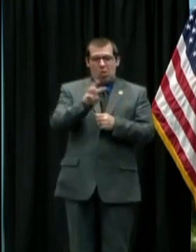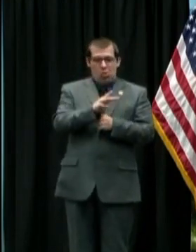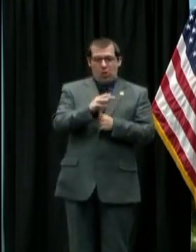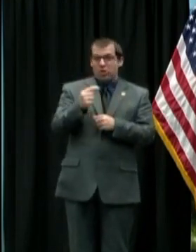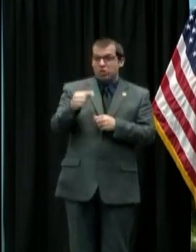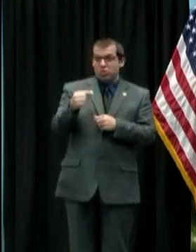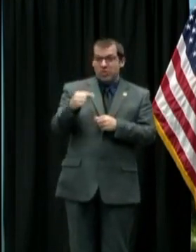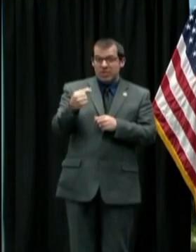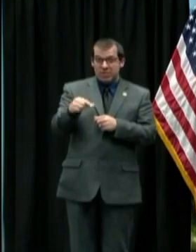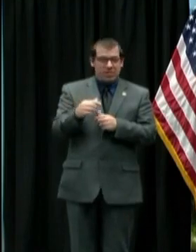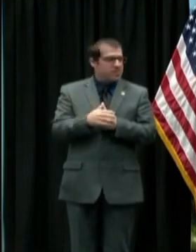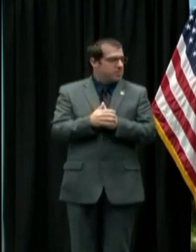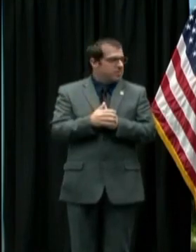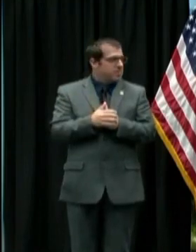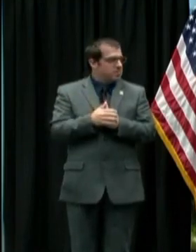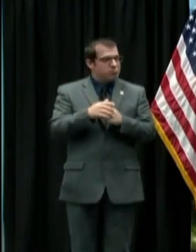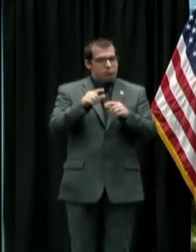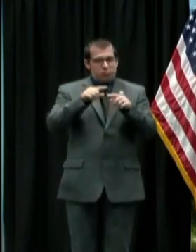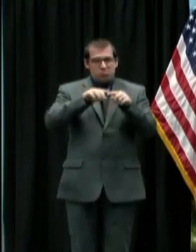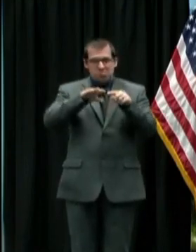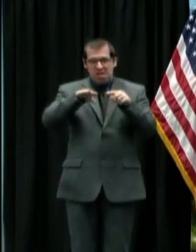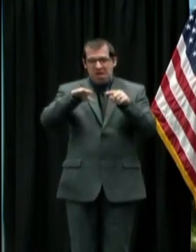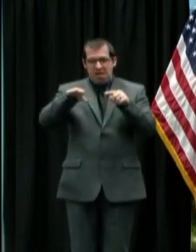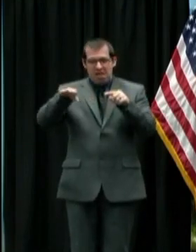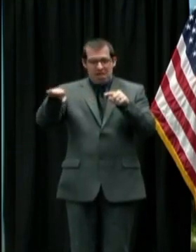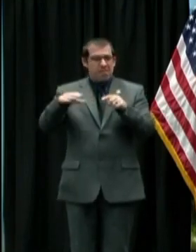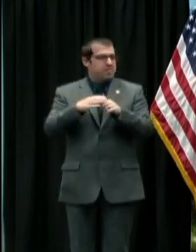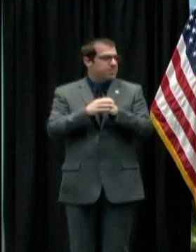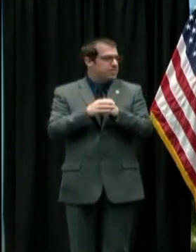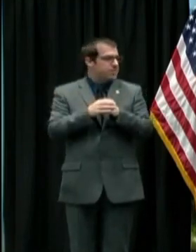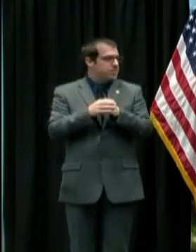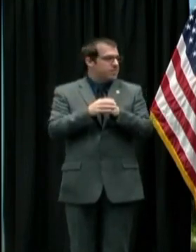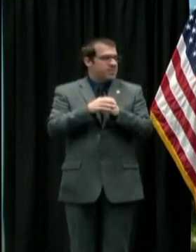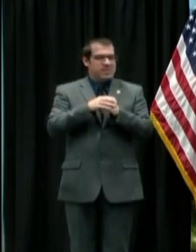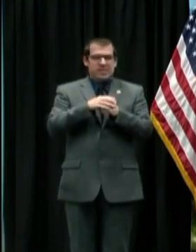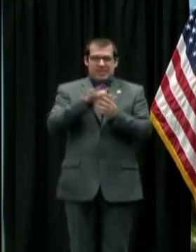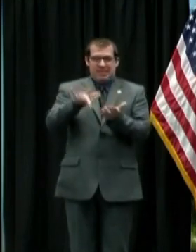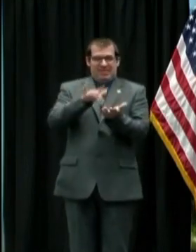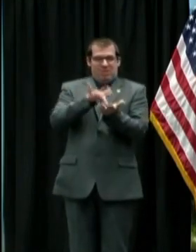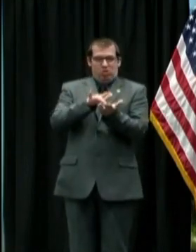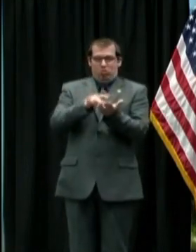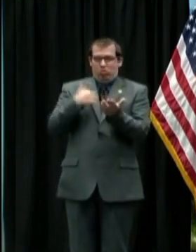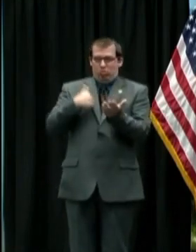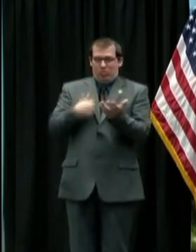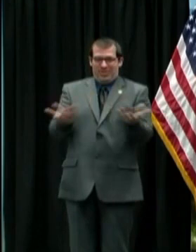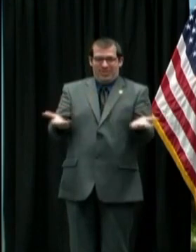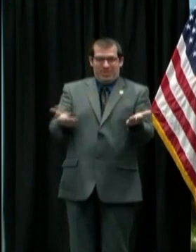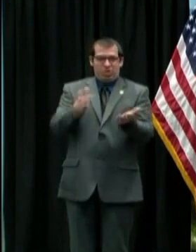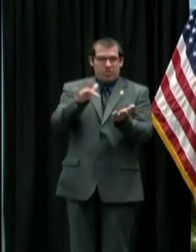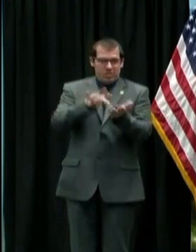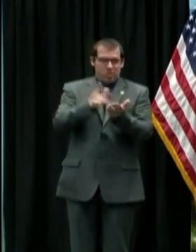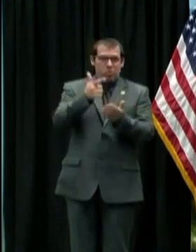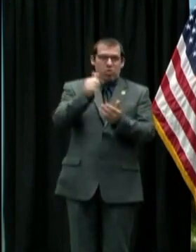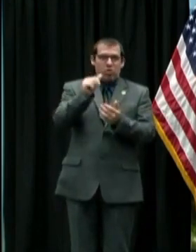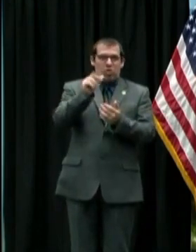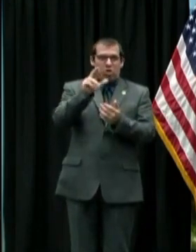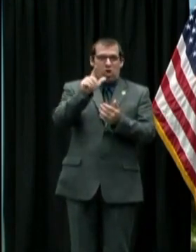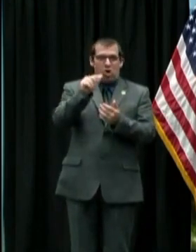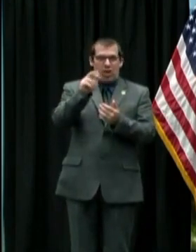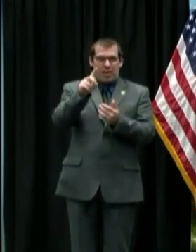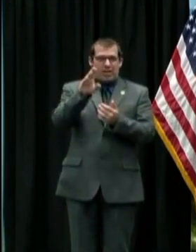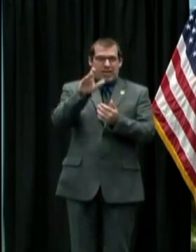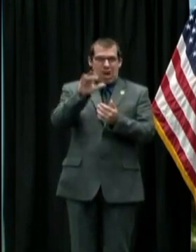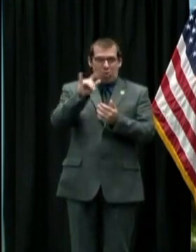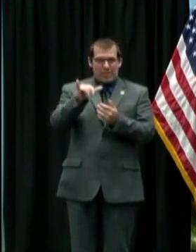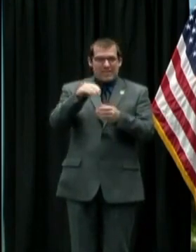is the green. It's been fairly flat. You have the central, of course, that's where we are today. Garland County's in the central